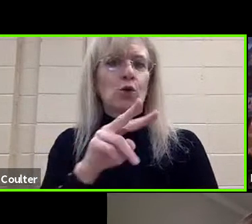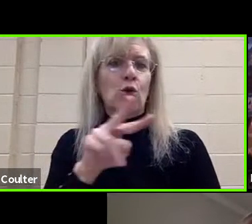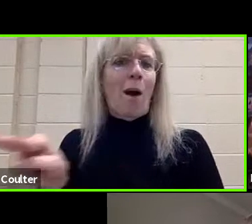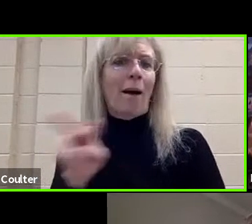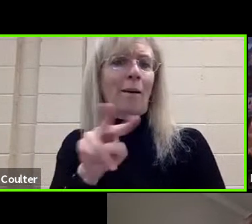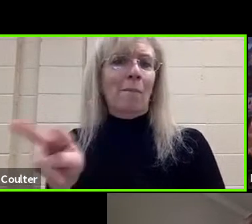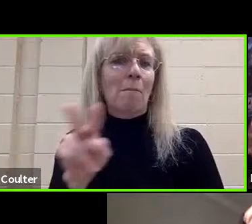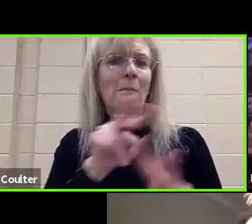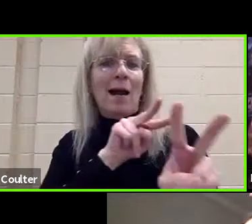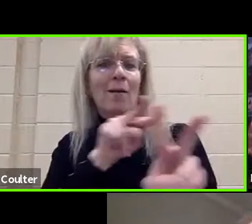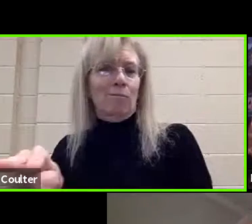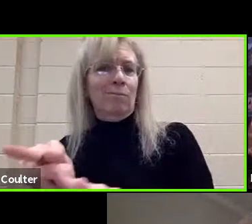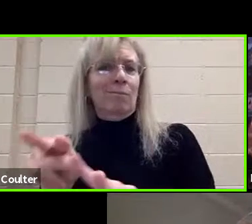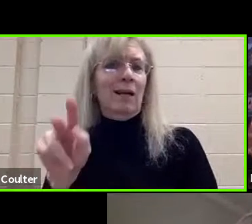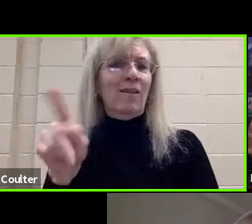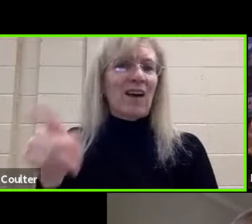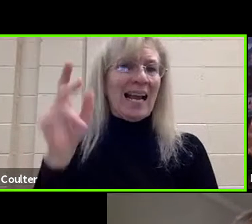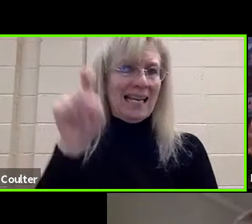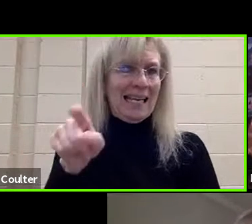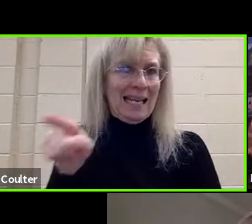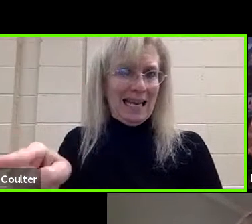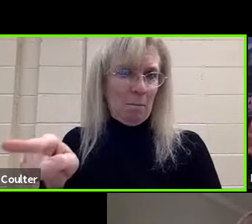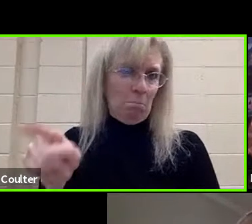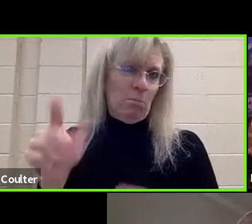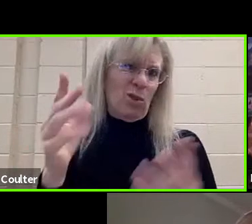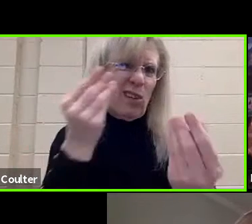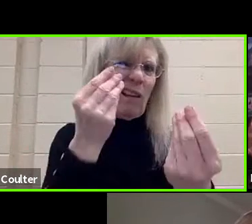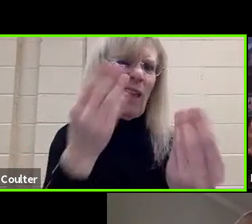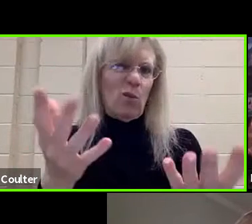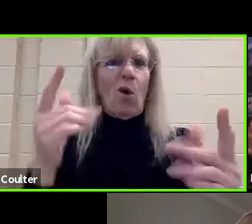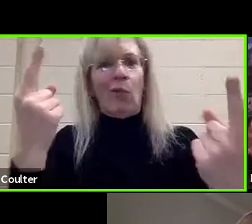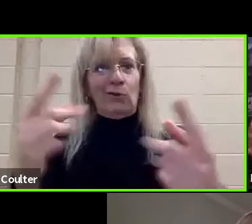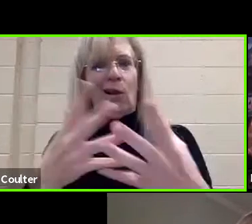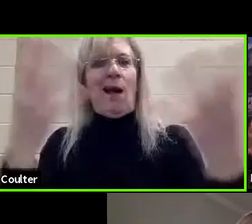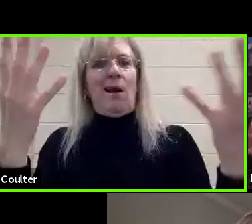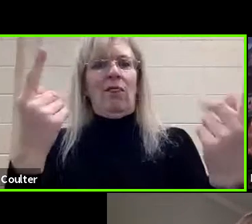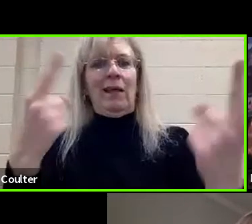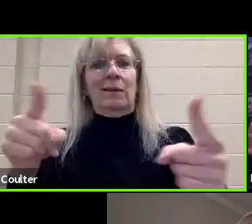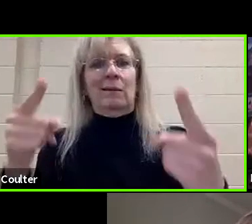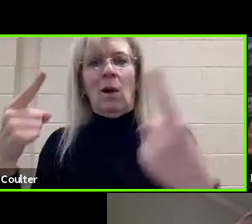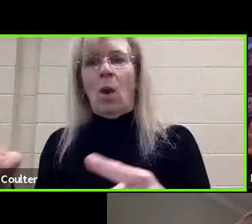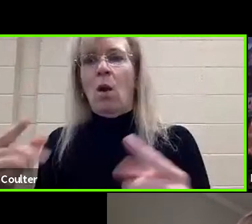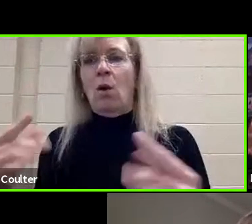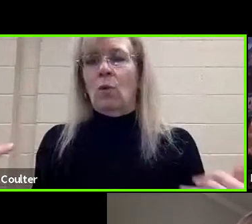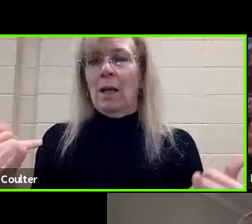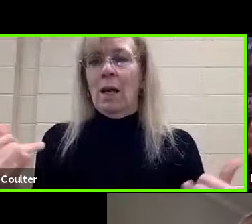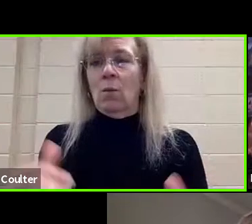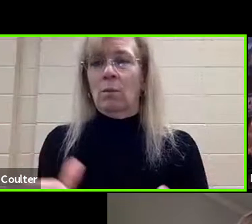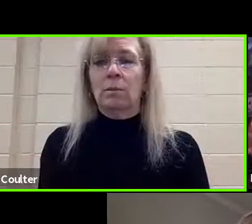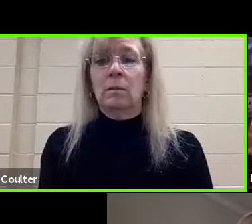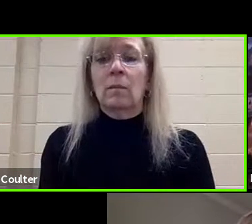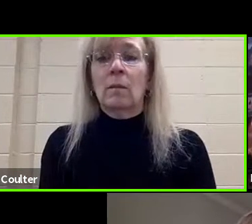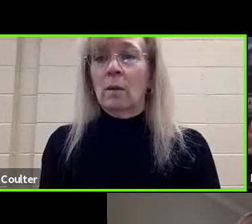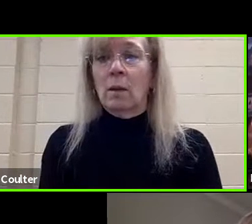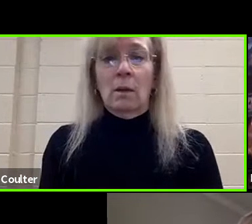me. So I might, if I need him, to just let you know there's a lot of things going on right